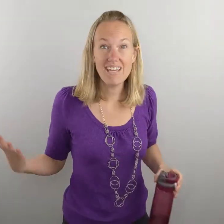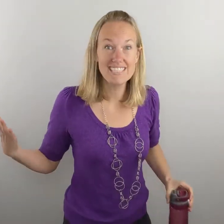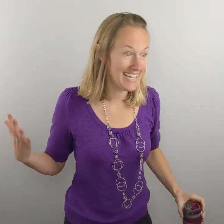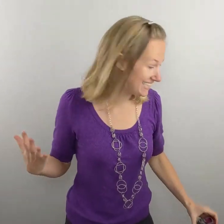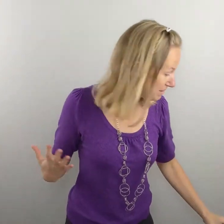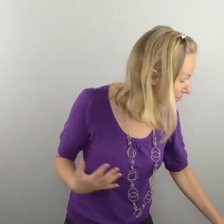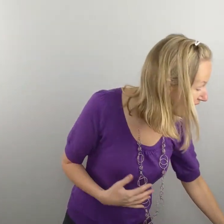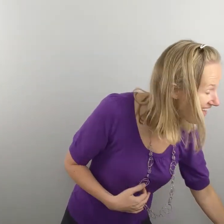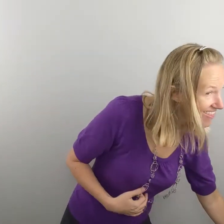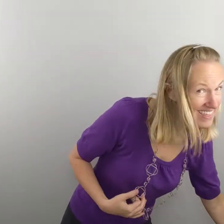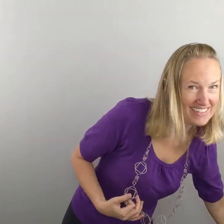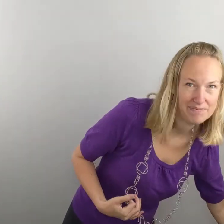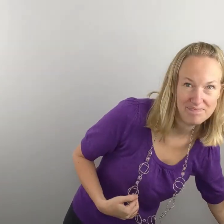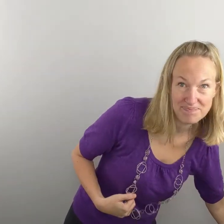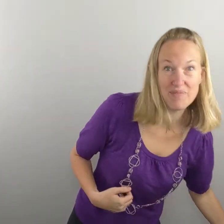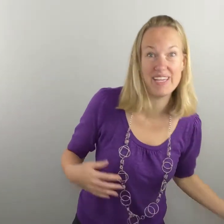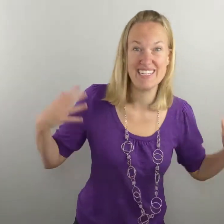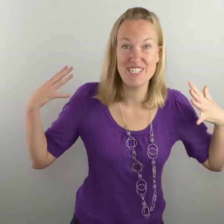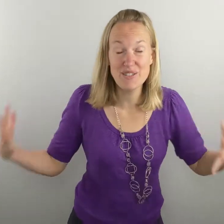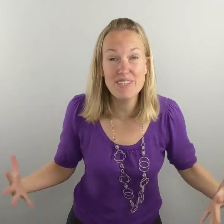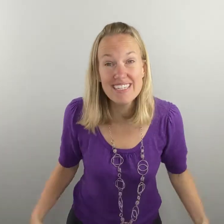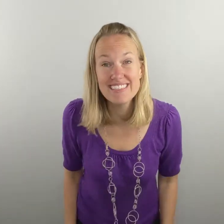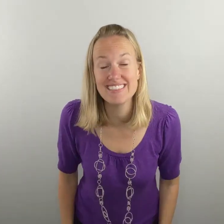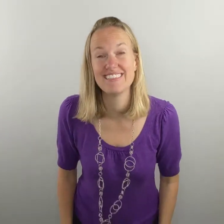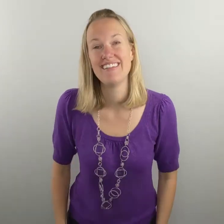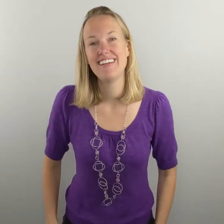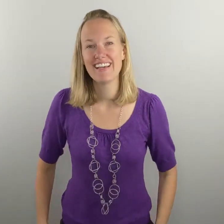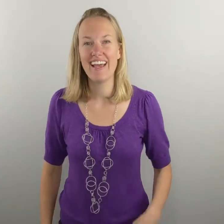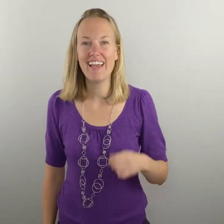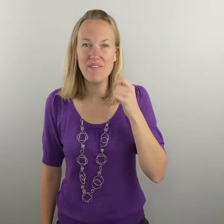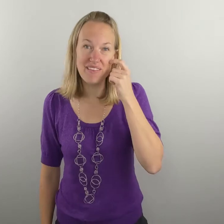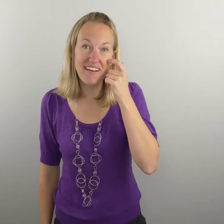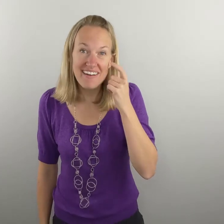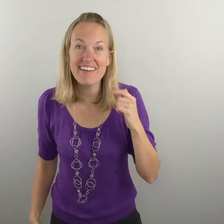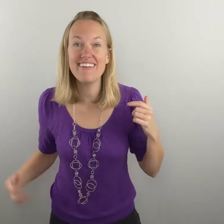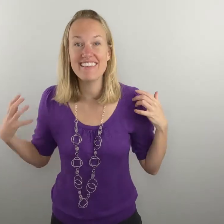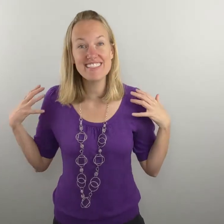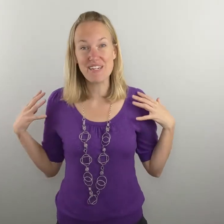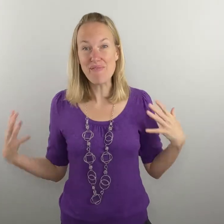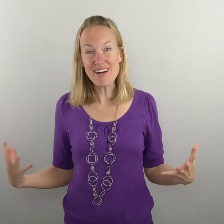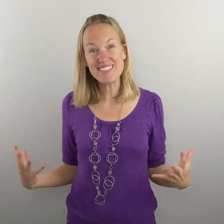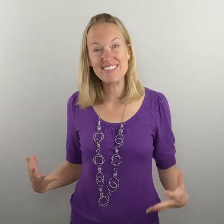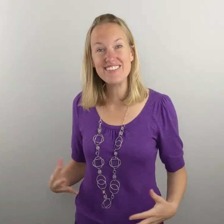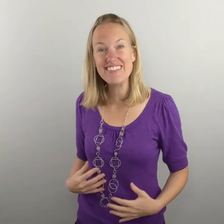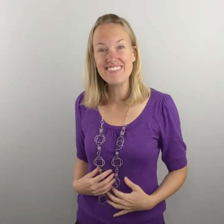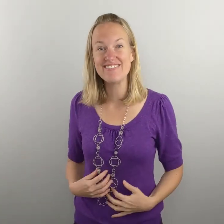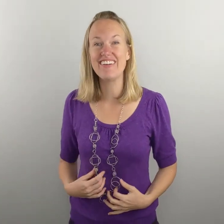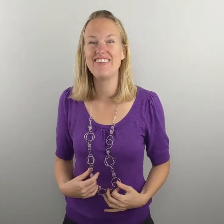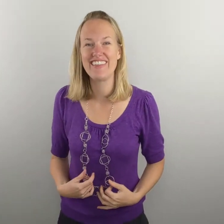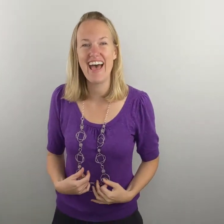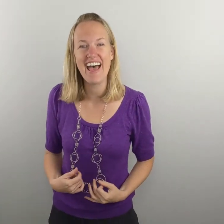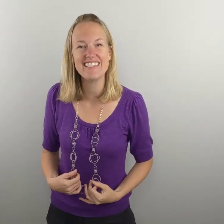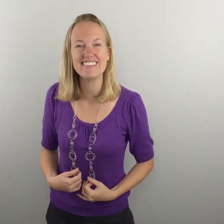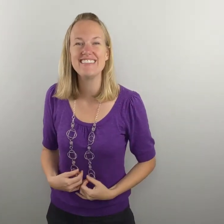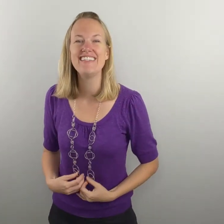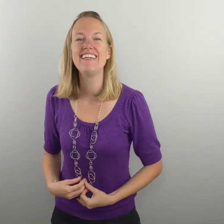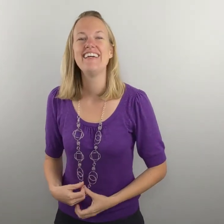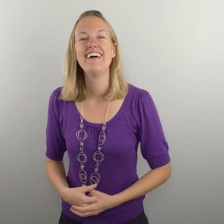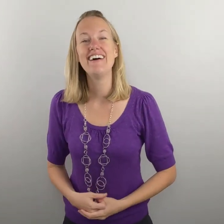Take a deep breath. We can do this. Okay, with God, all things are possible. Remember that.